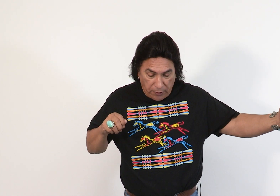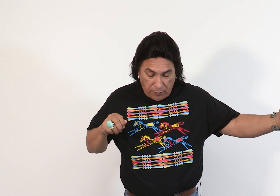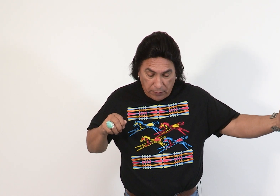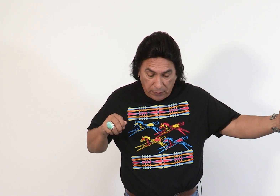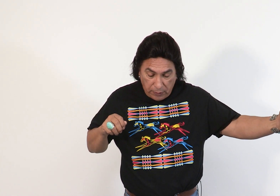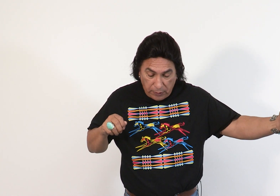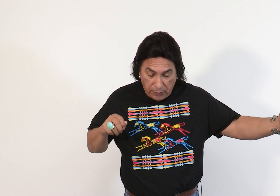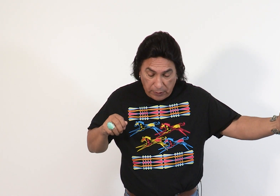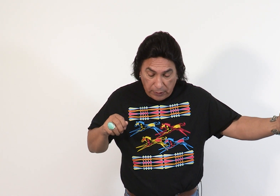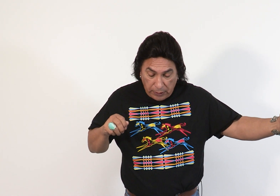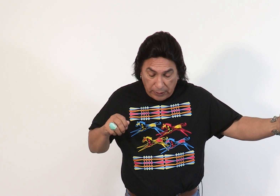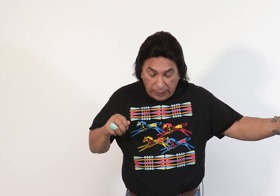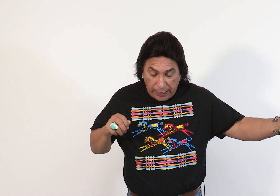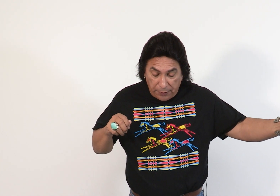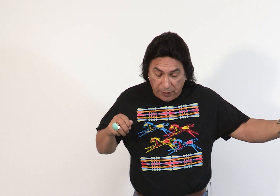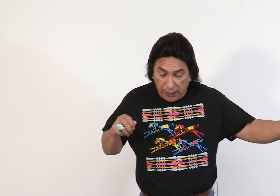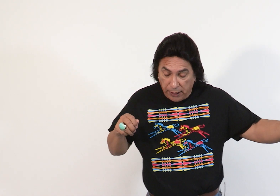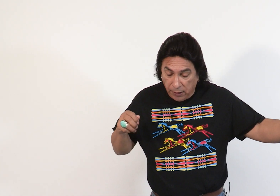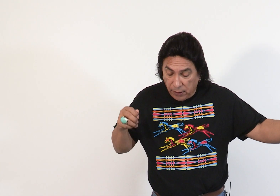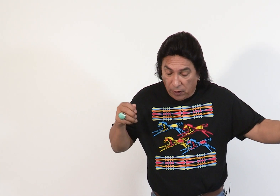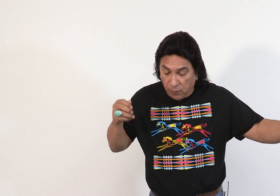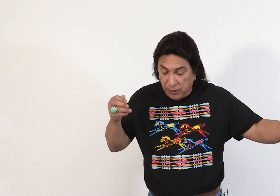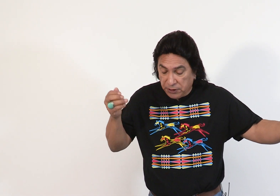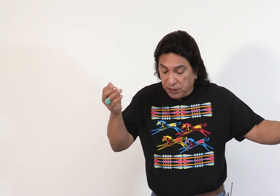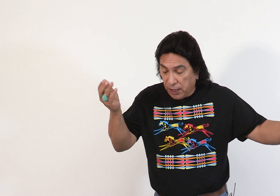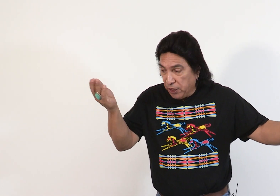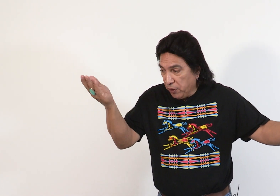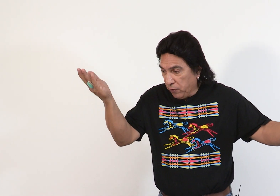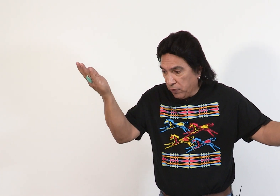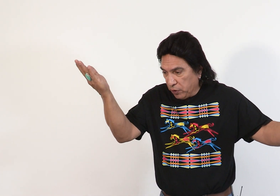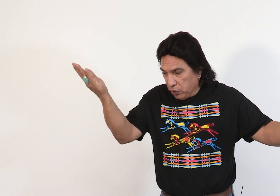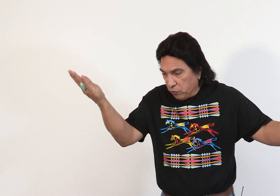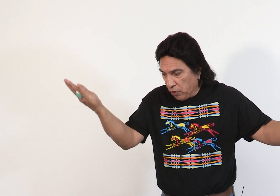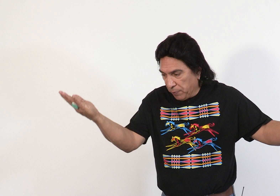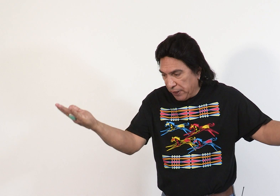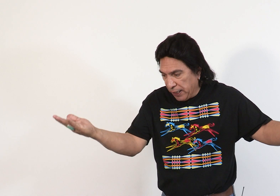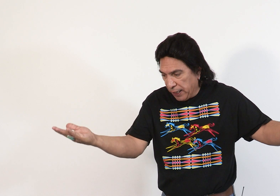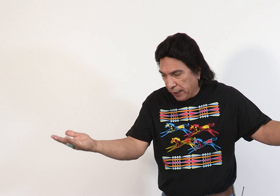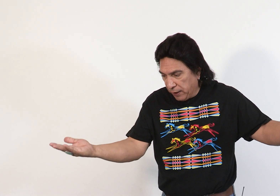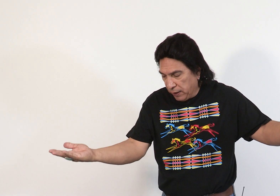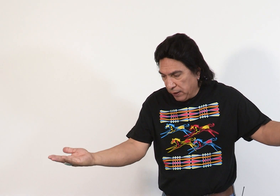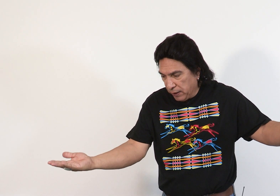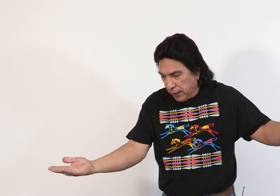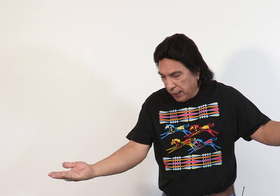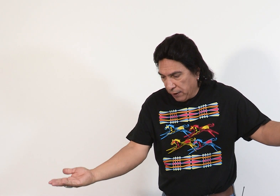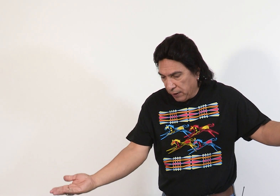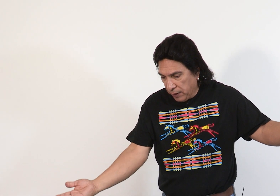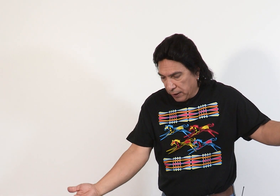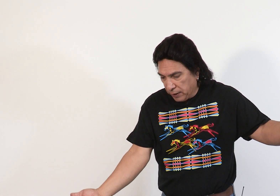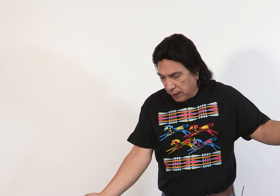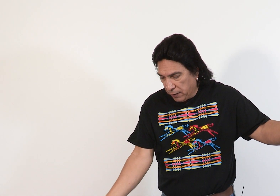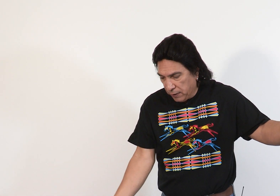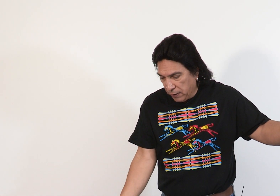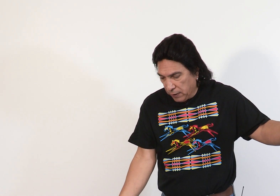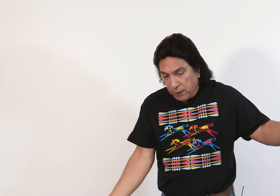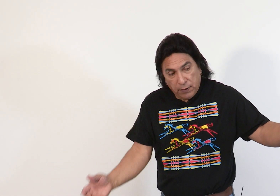here. And then on this side here, you drop the hand down like that.